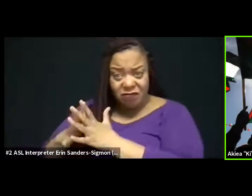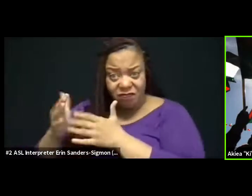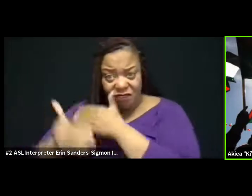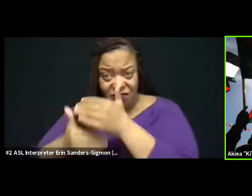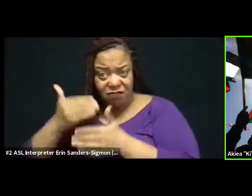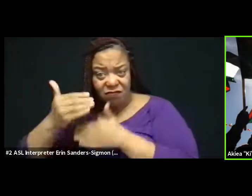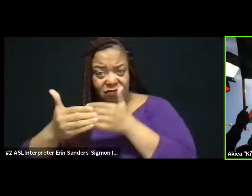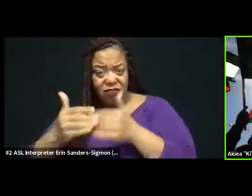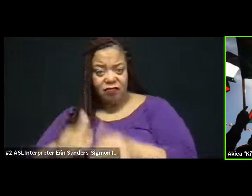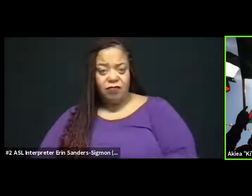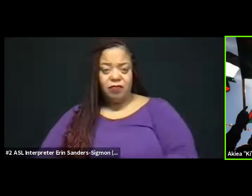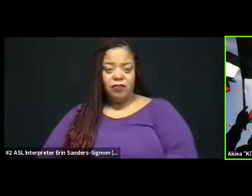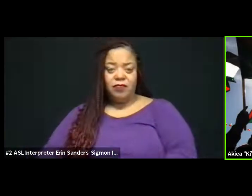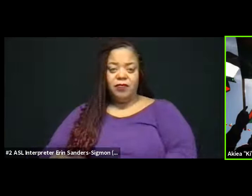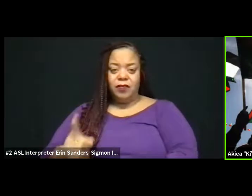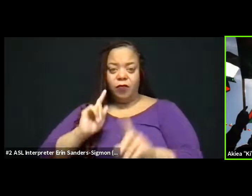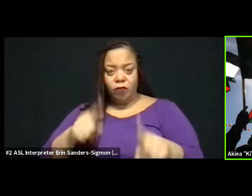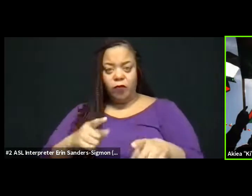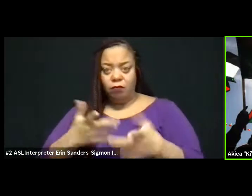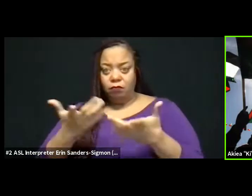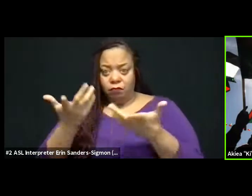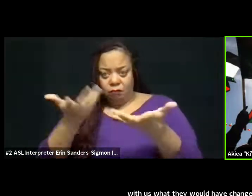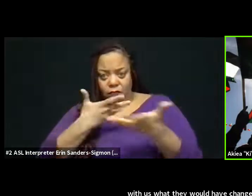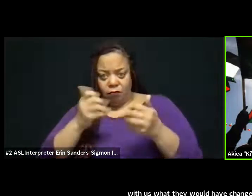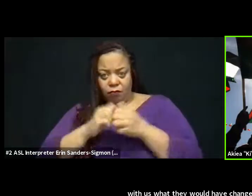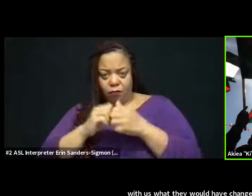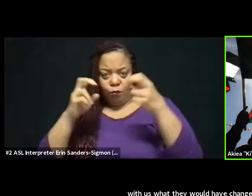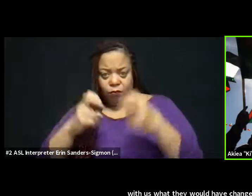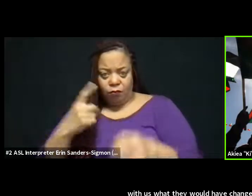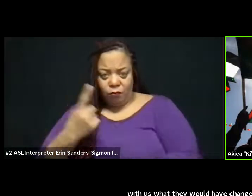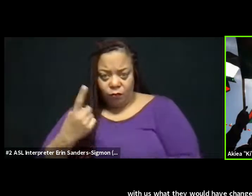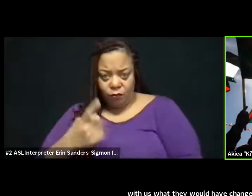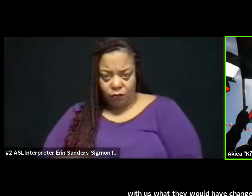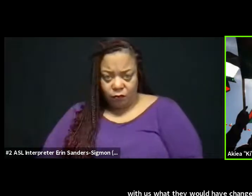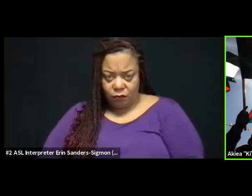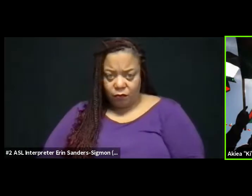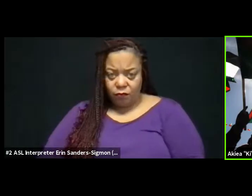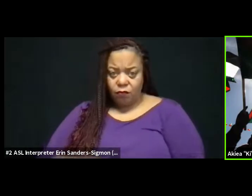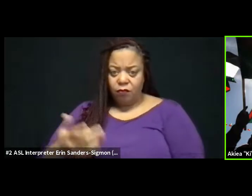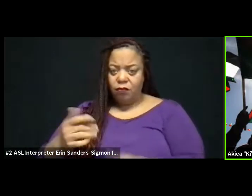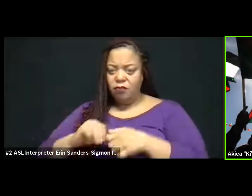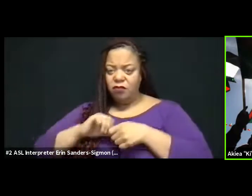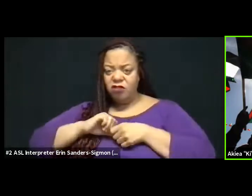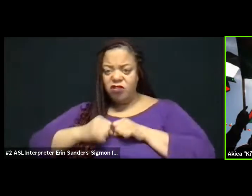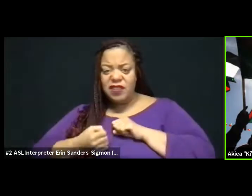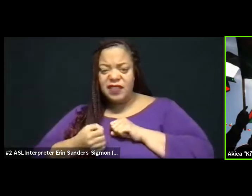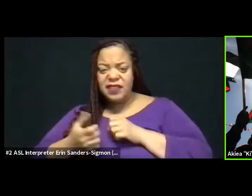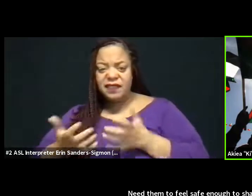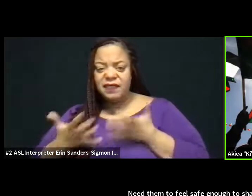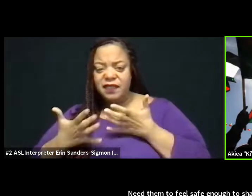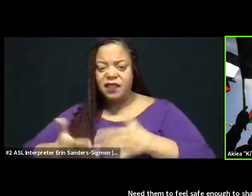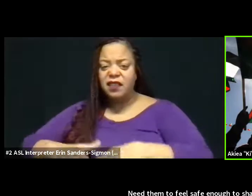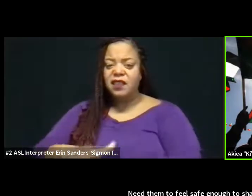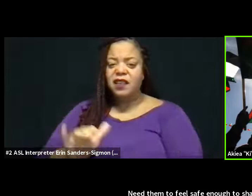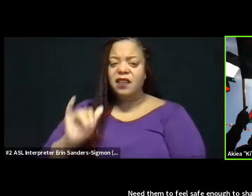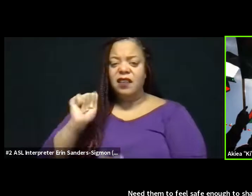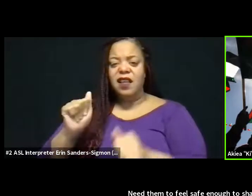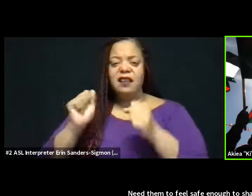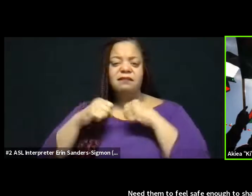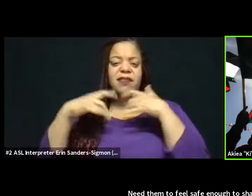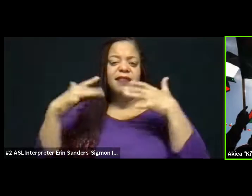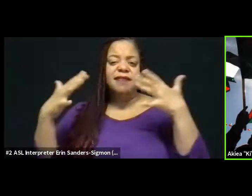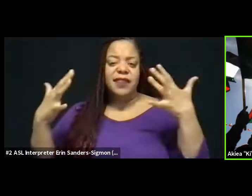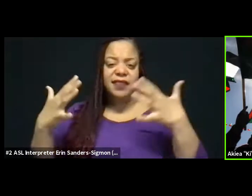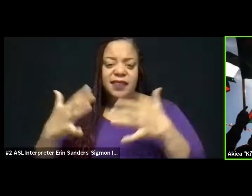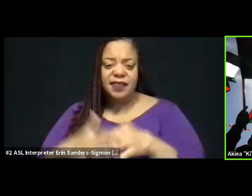to people and how grief manifests and how we're, you know, pursuing our own healing,